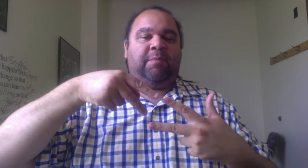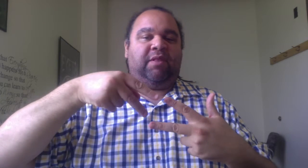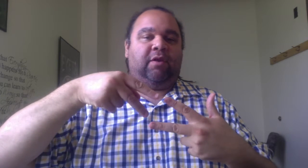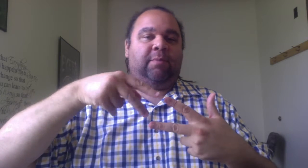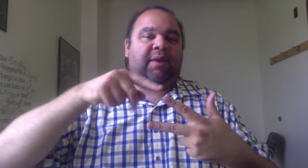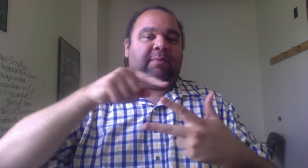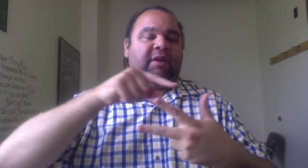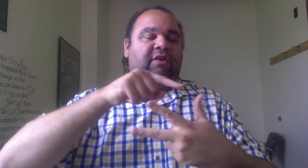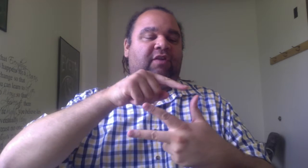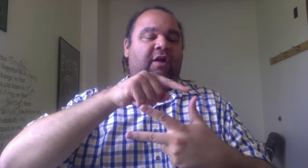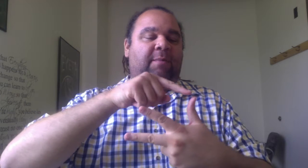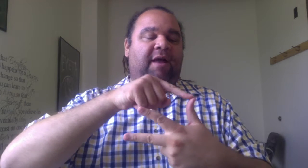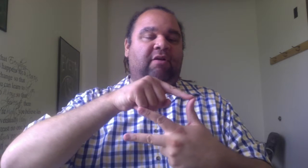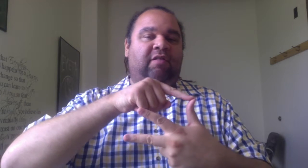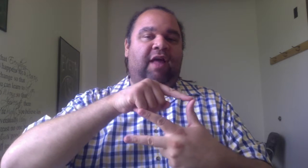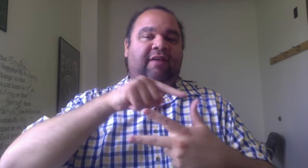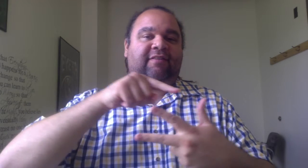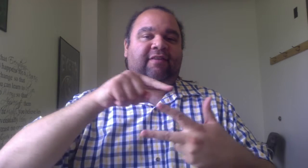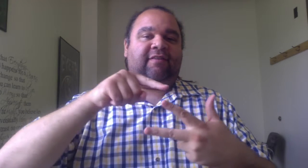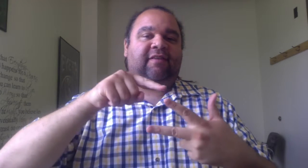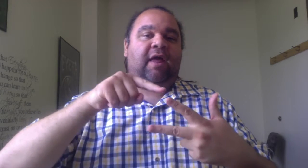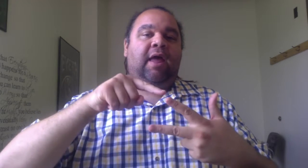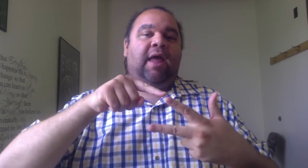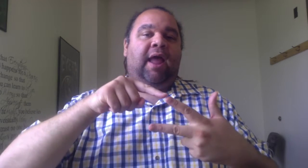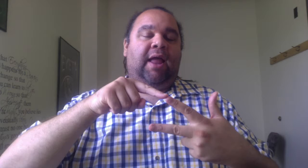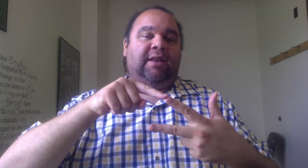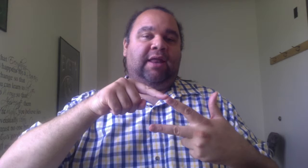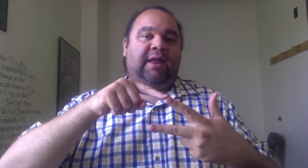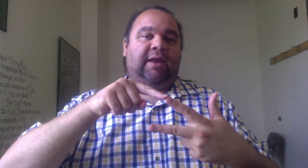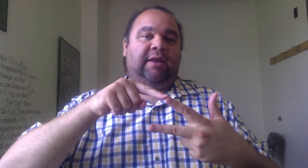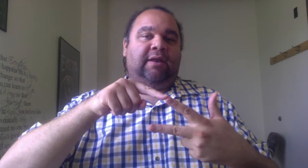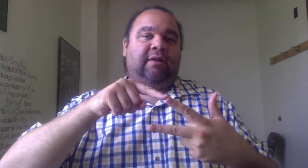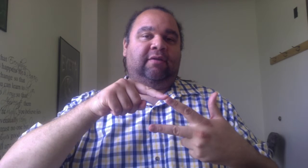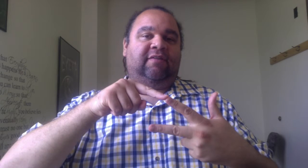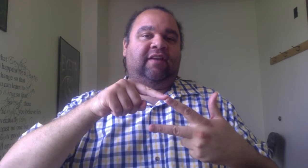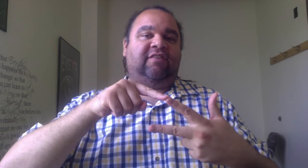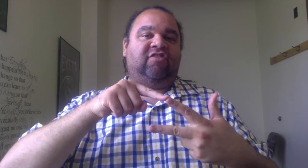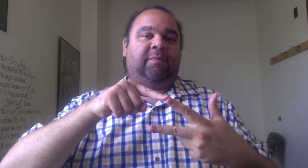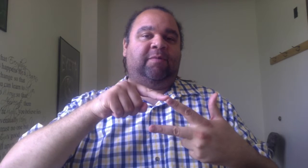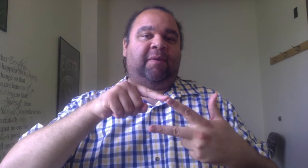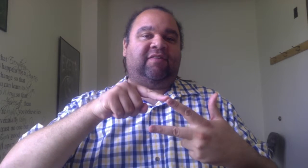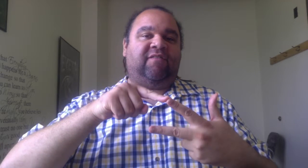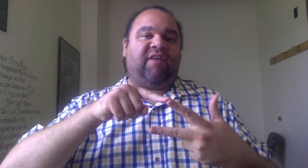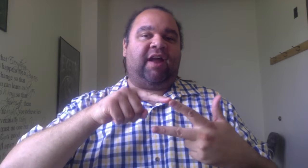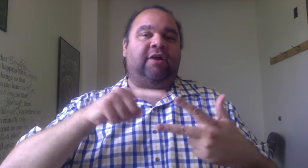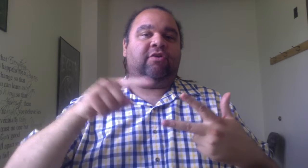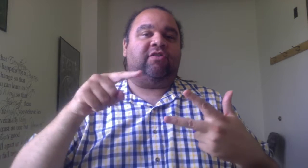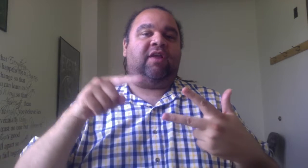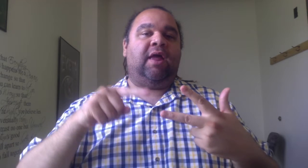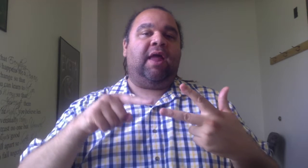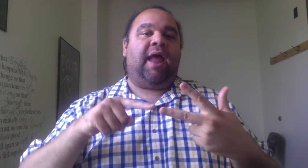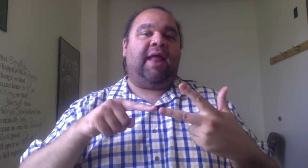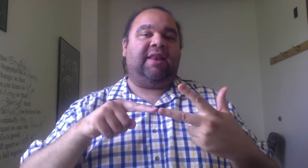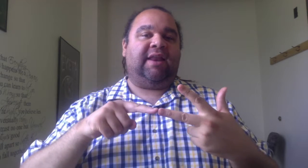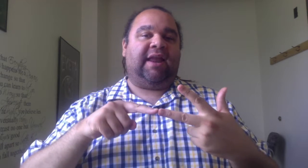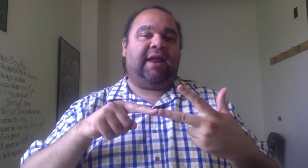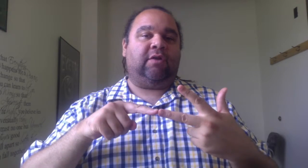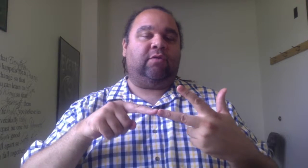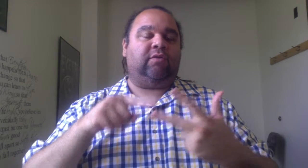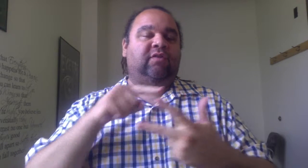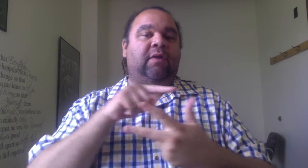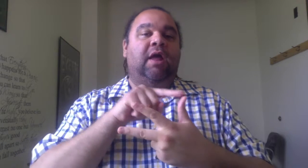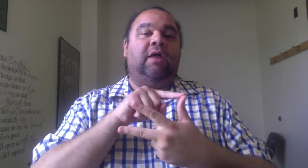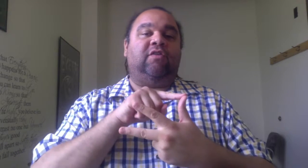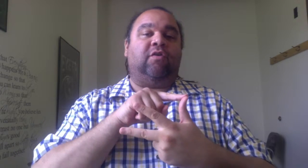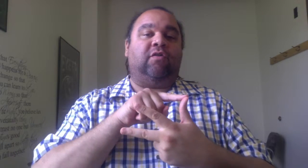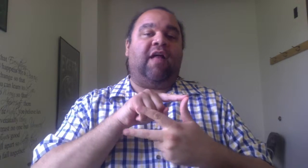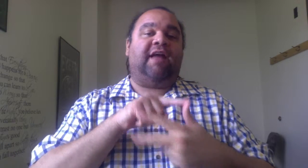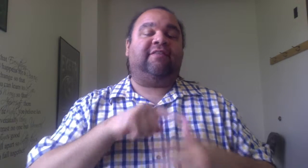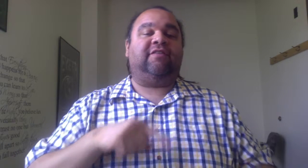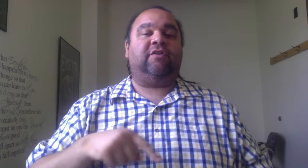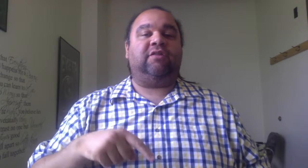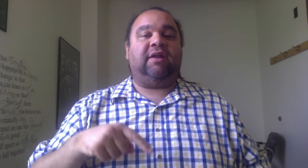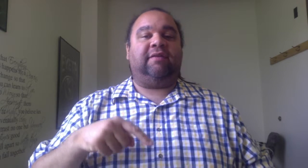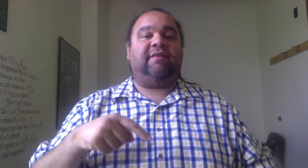little bit. I'm going to talk about classes, and then size and shape specifiers, and then handles. So classes are things